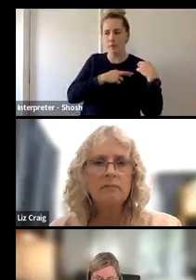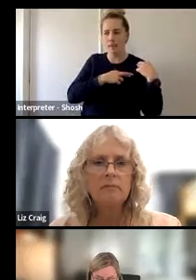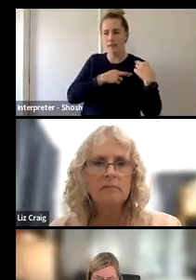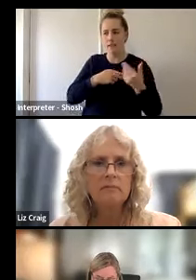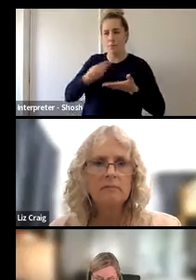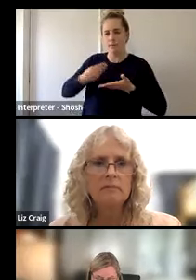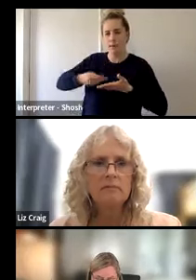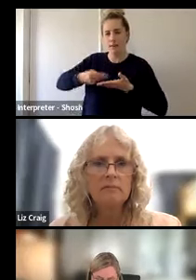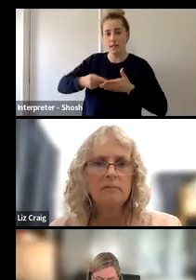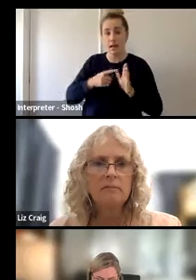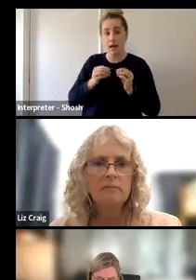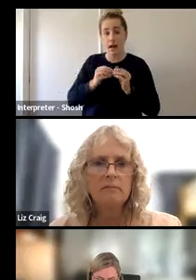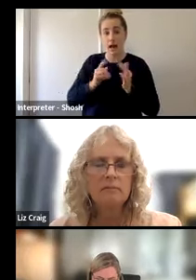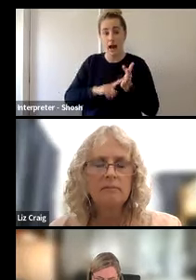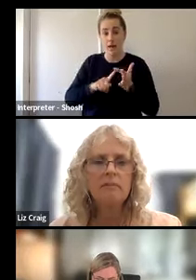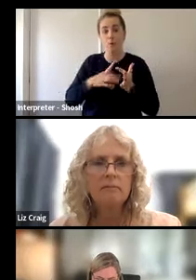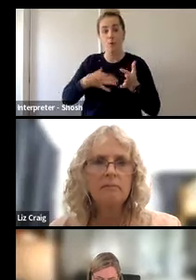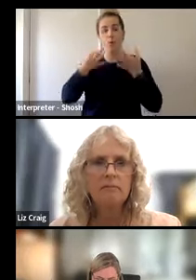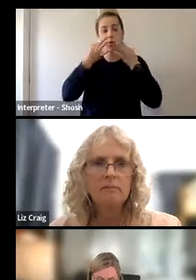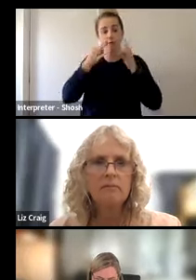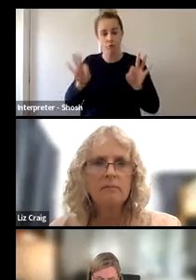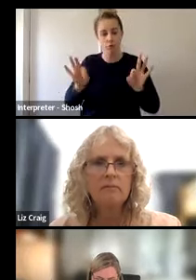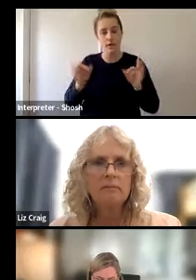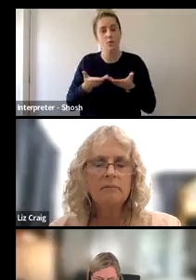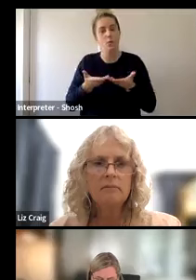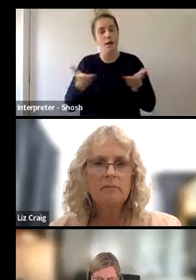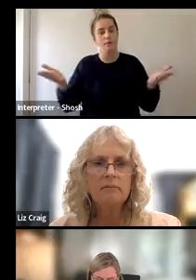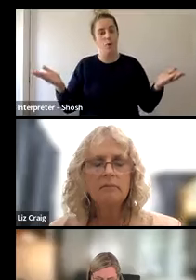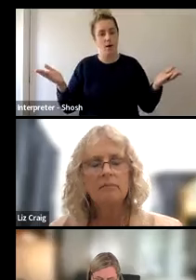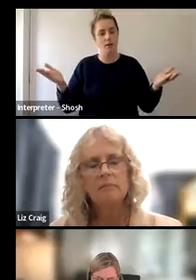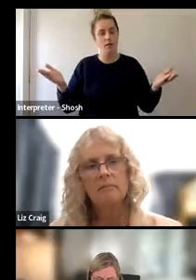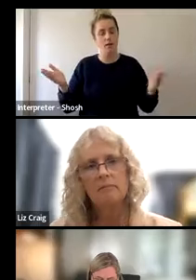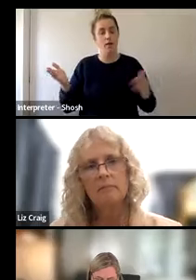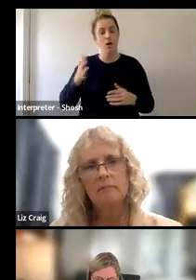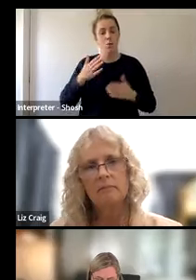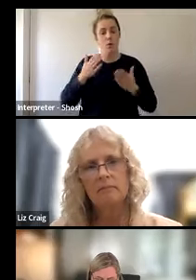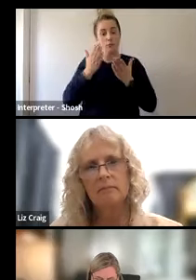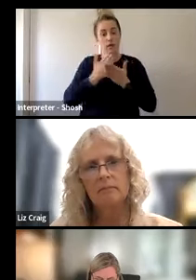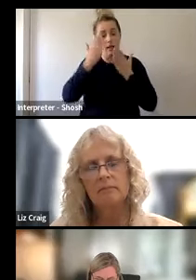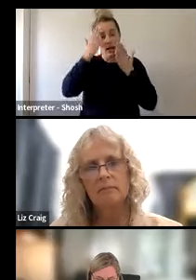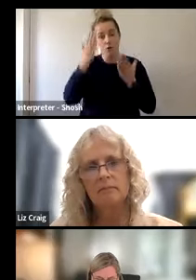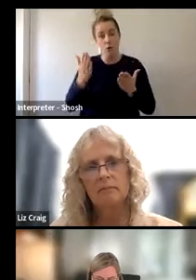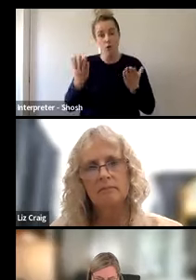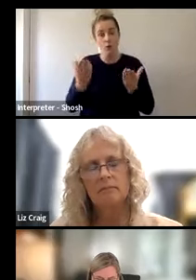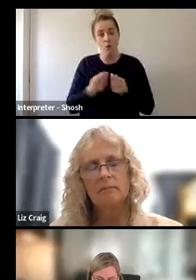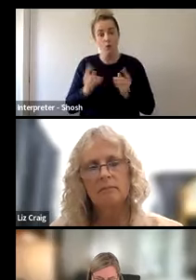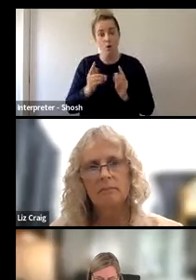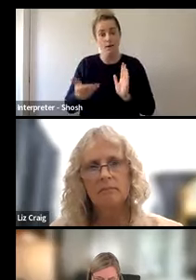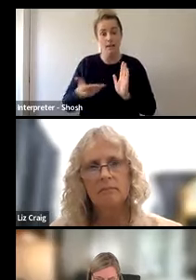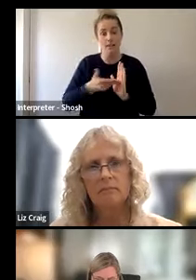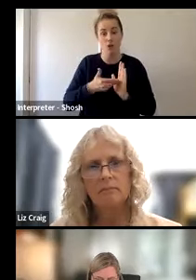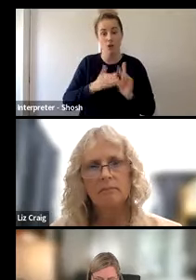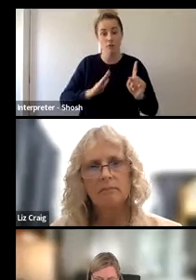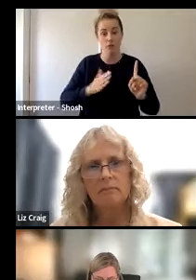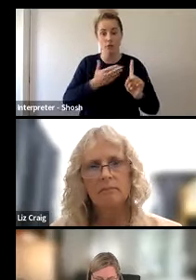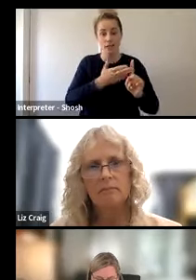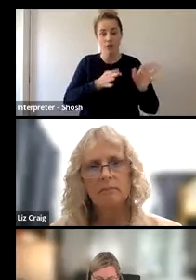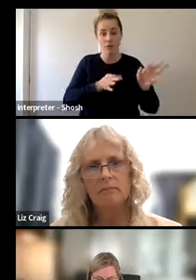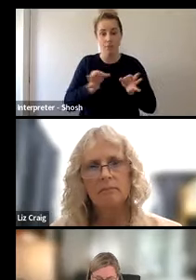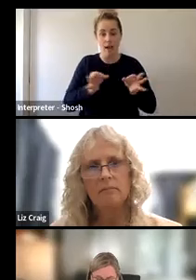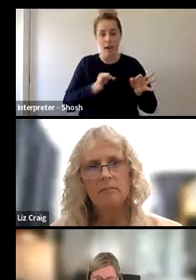we're very much focused on free-to-air broadcast, and that's been our remit. And we're really acknowledging that with our latest edition of our strategic plan that we're looking